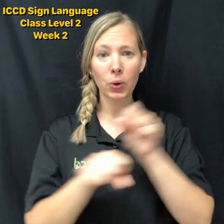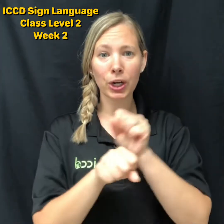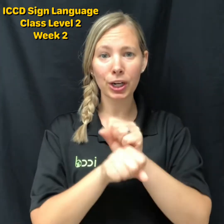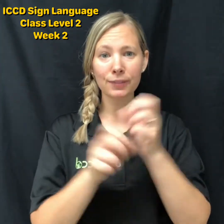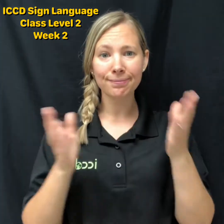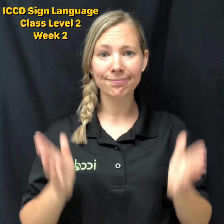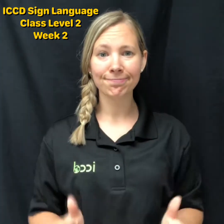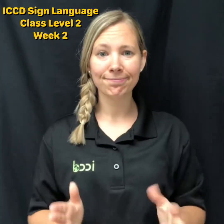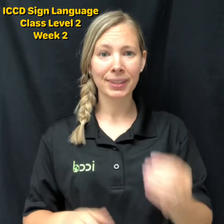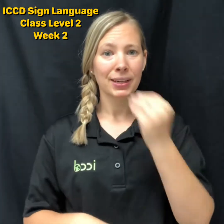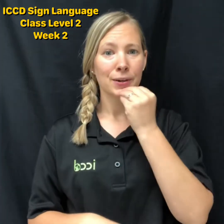worker,